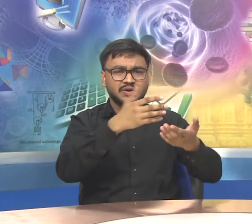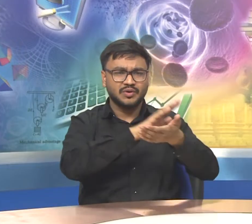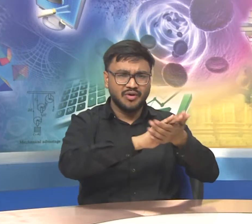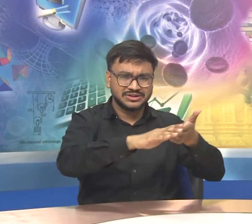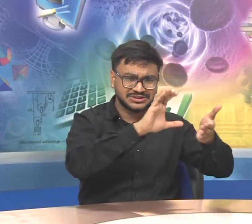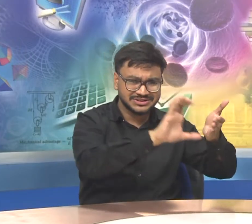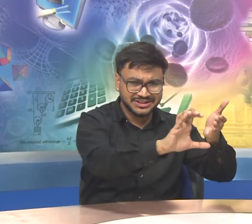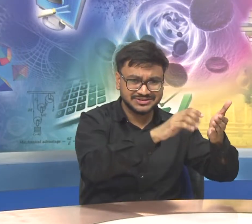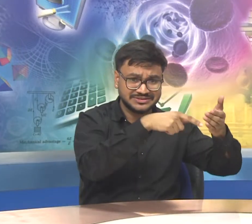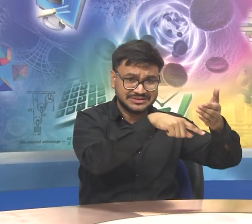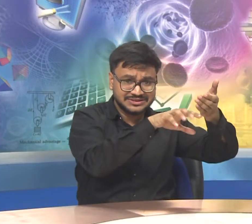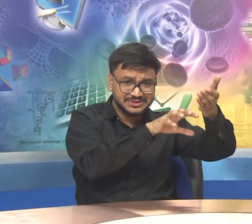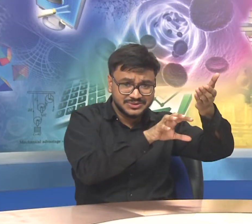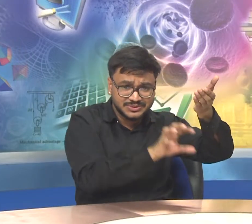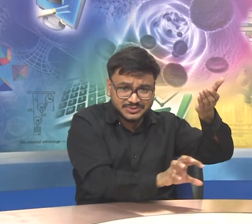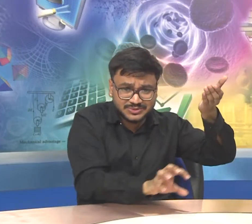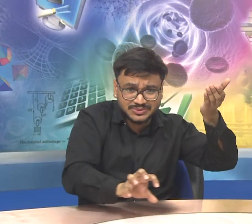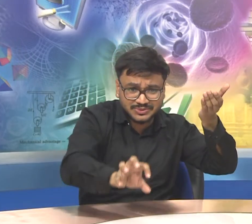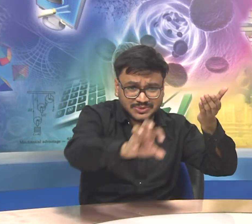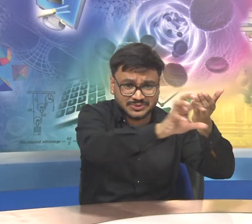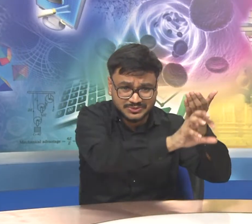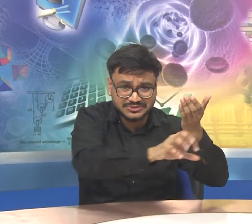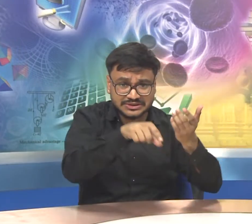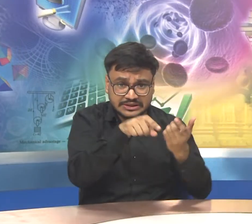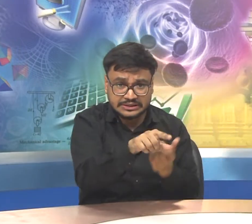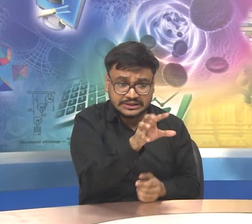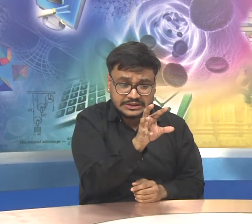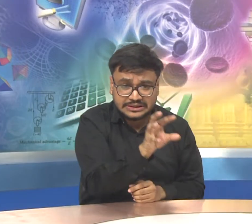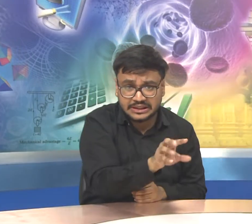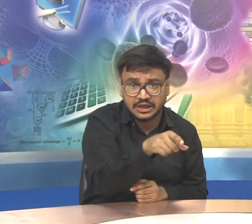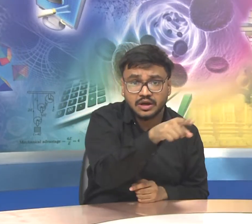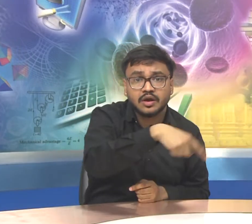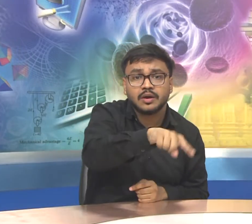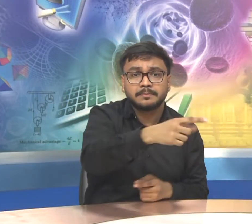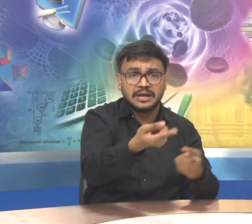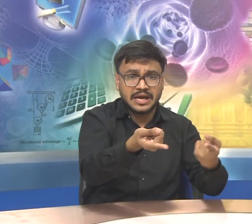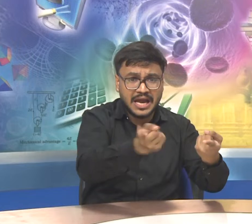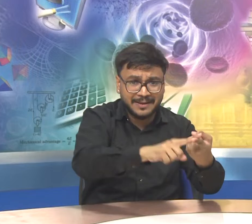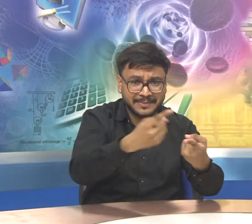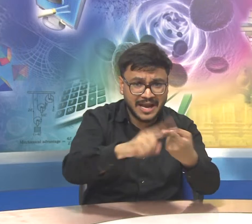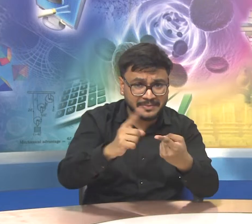It is the highest and the final court of appeal if one